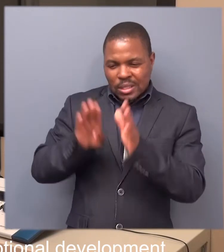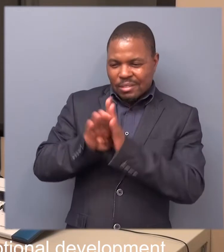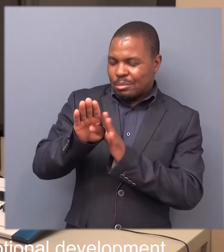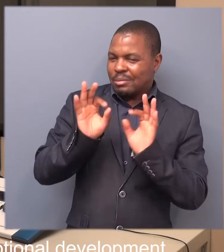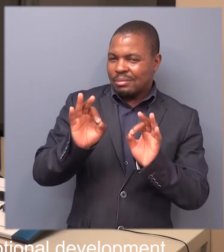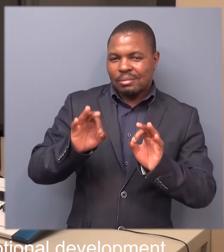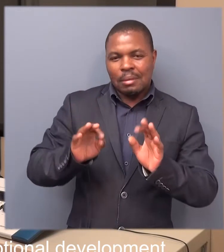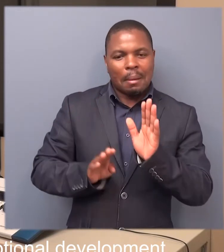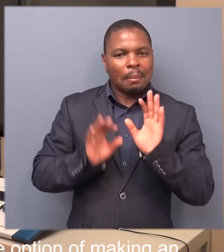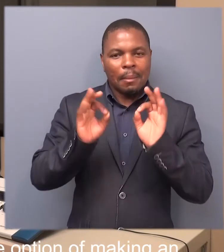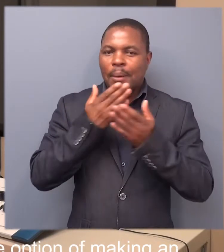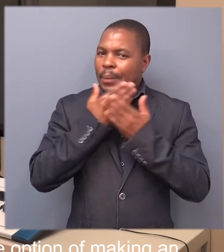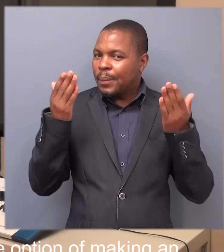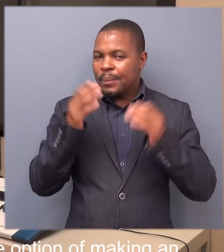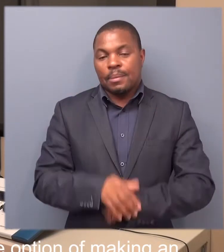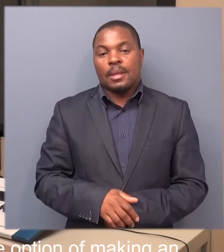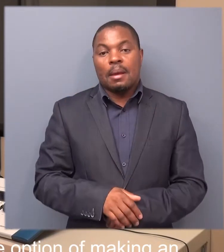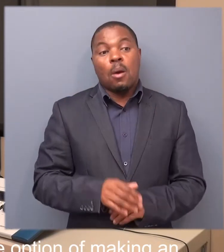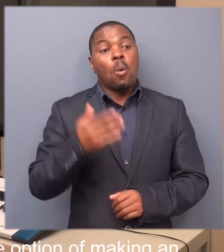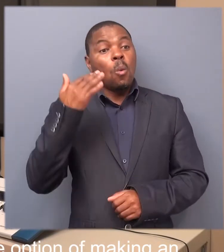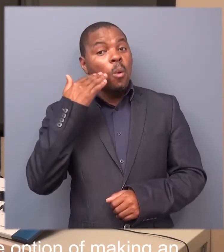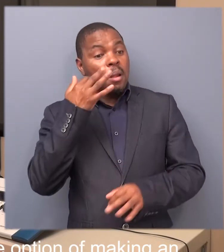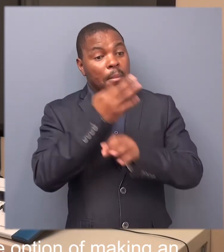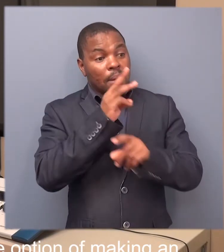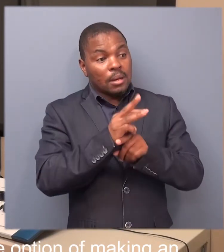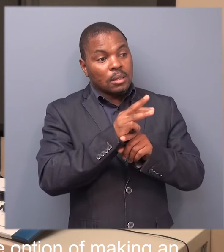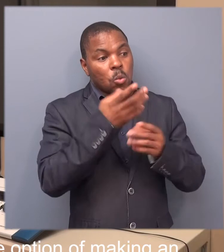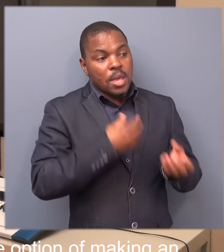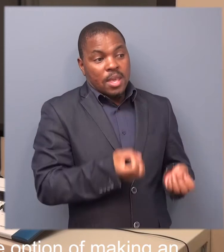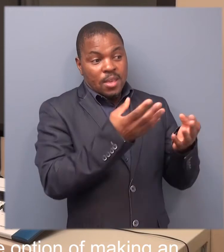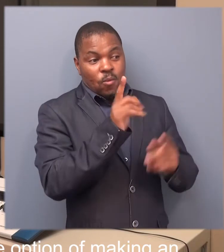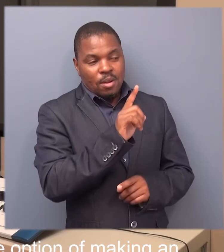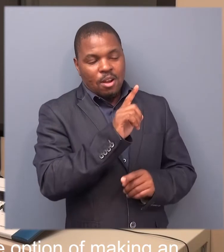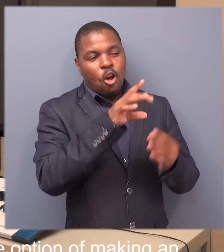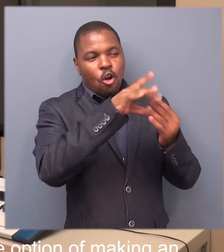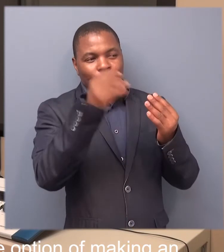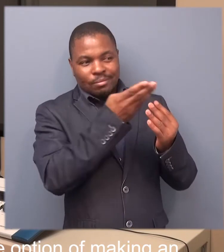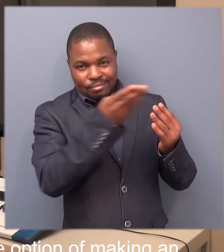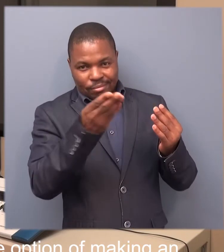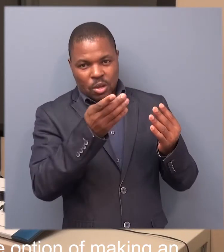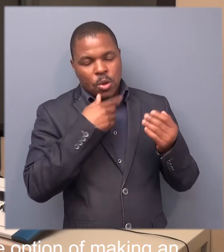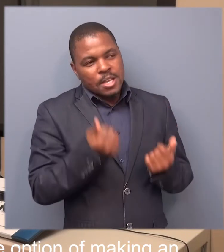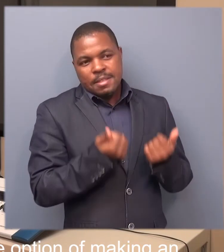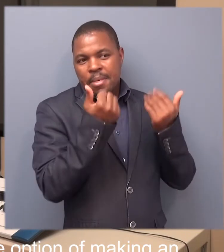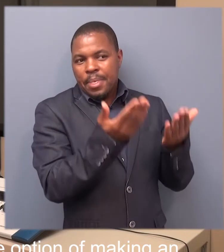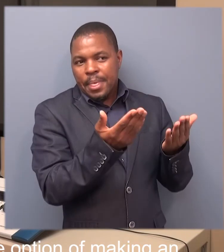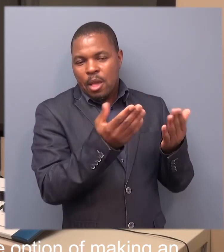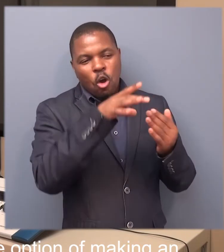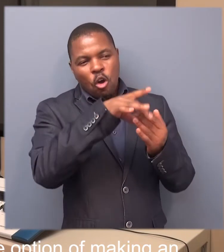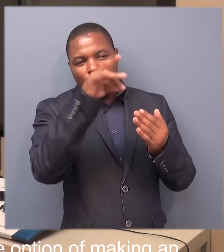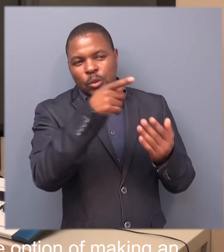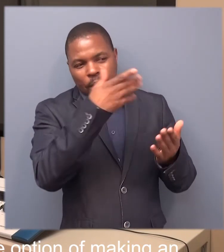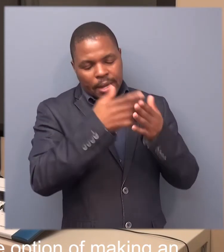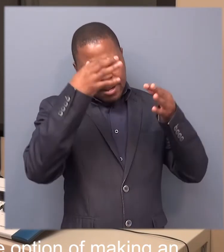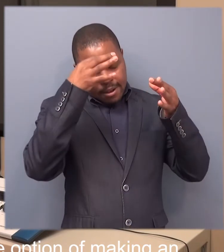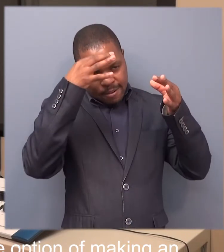cognitive development, those types of things. So when parents are given the option and provided